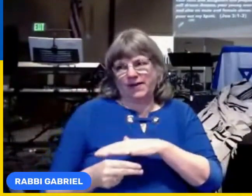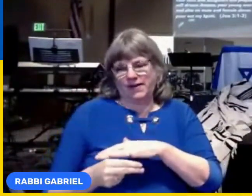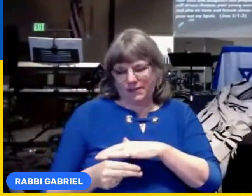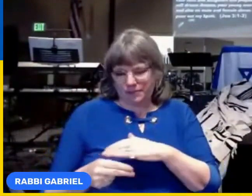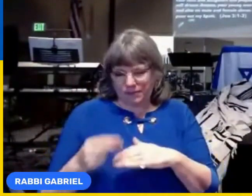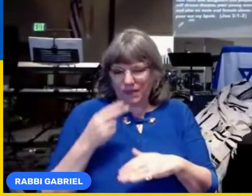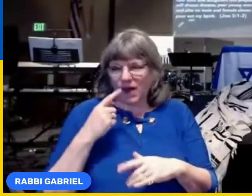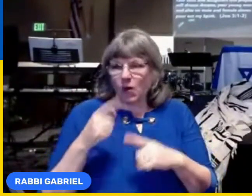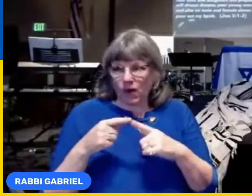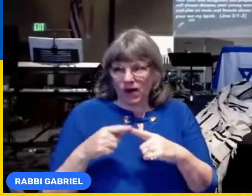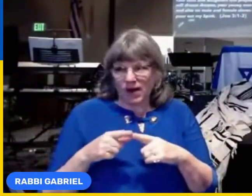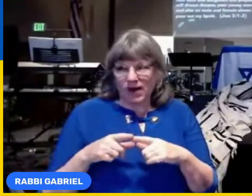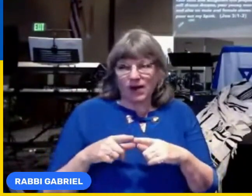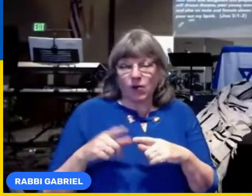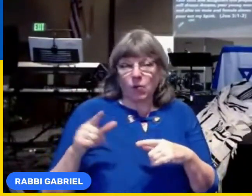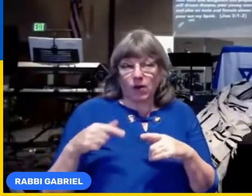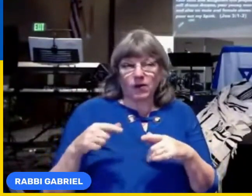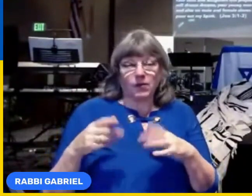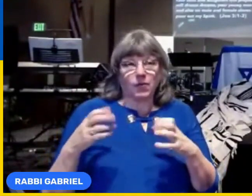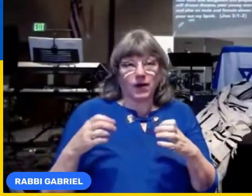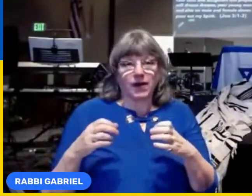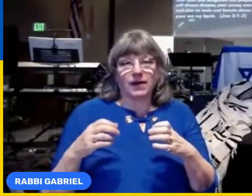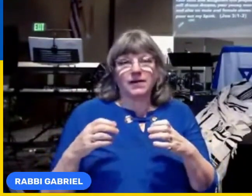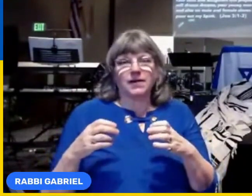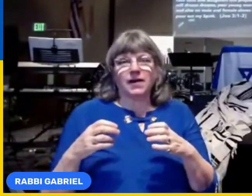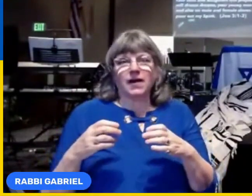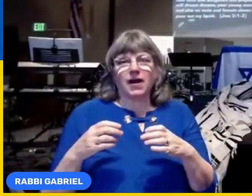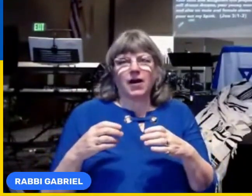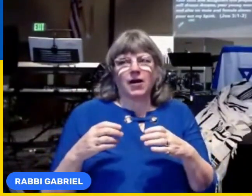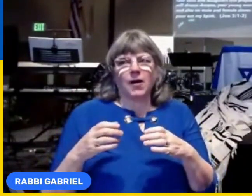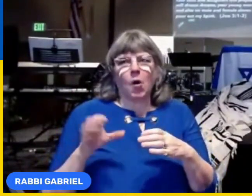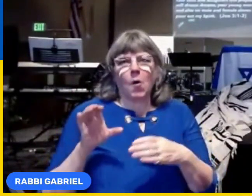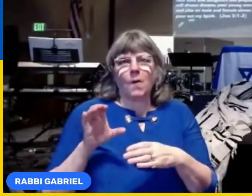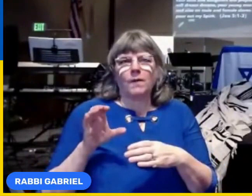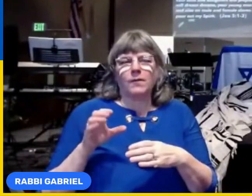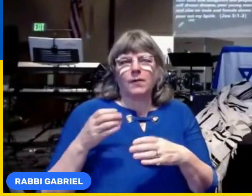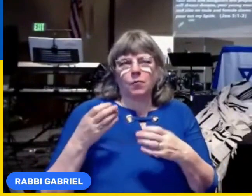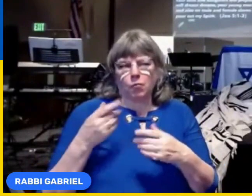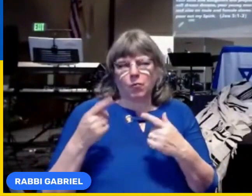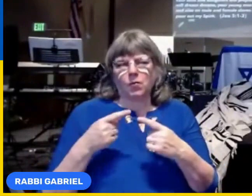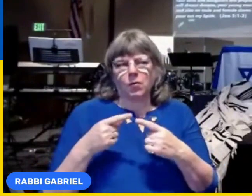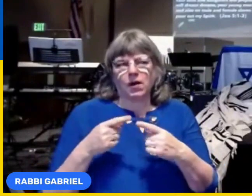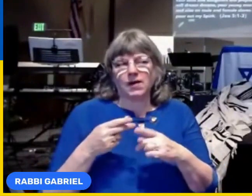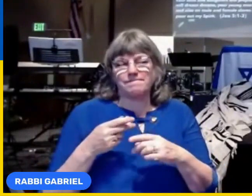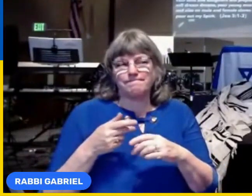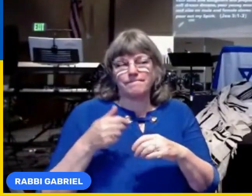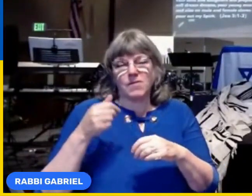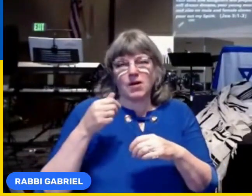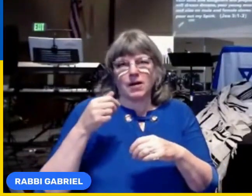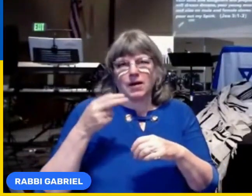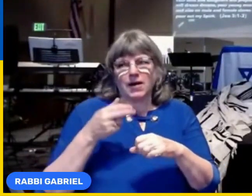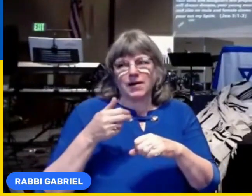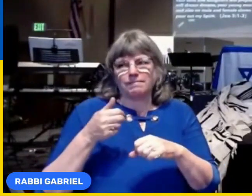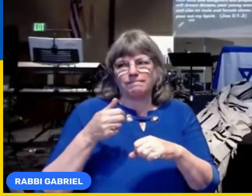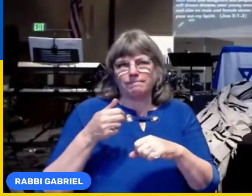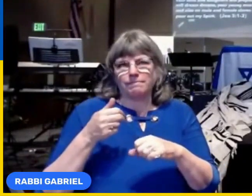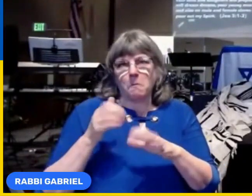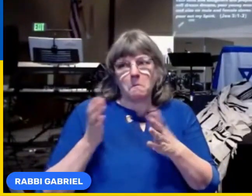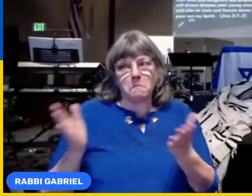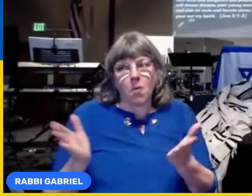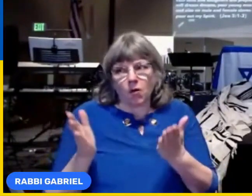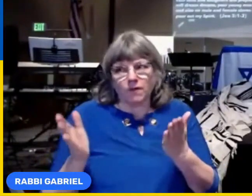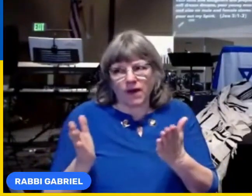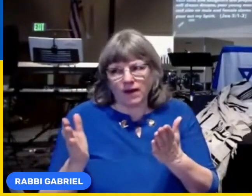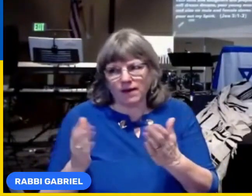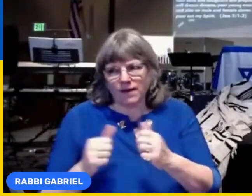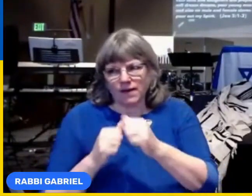are motivated through the fulfillment of Torah instructions, we place ourselves in a position